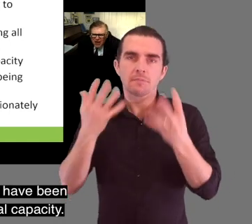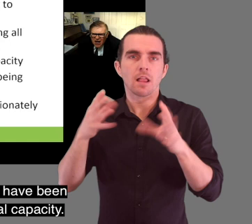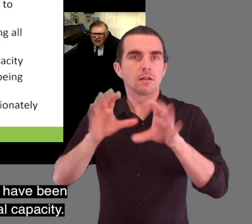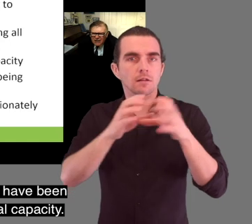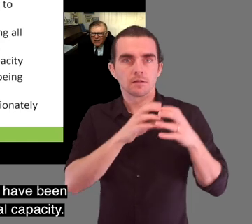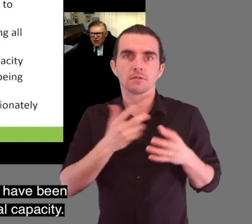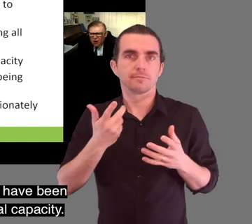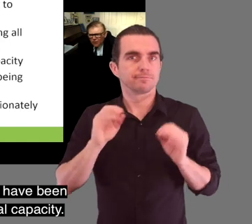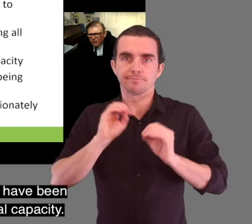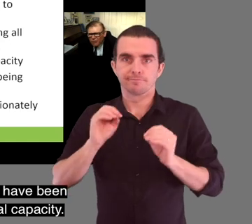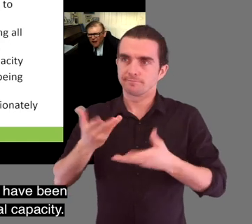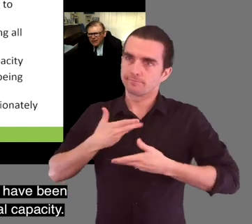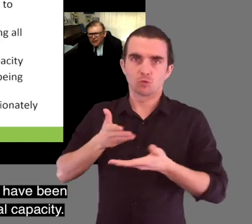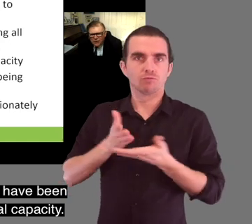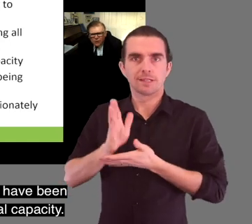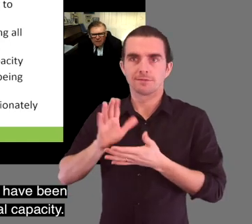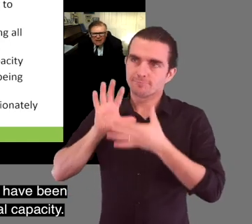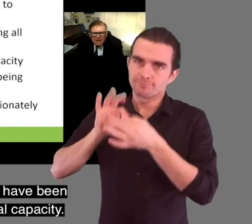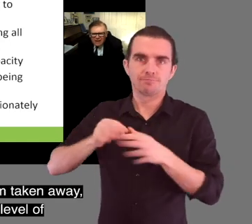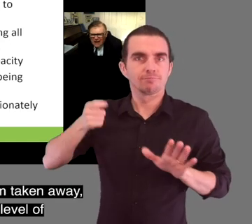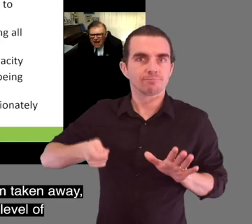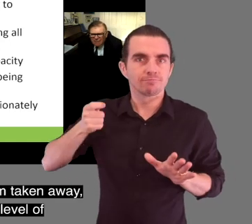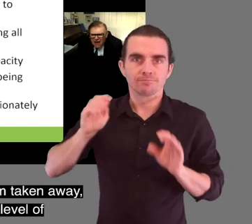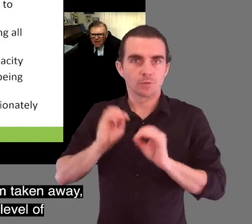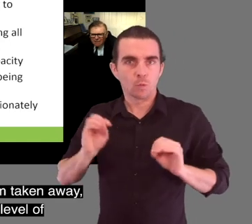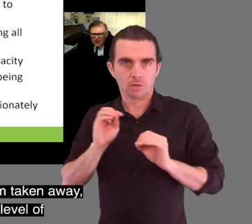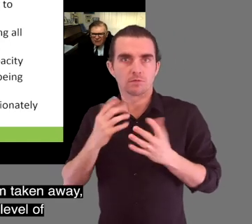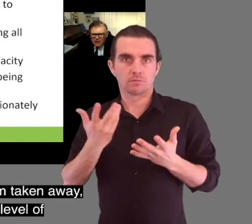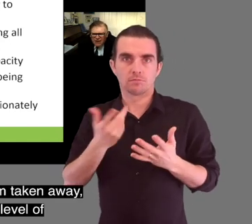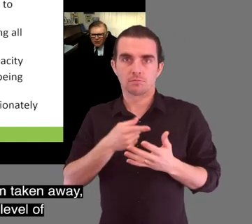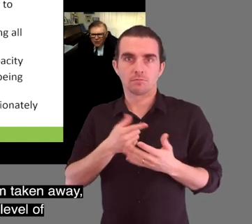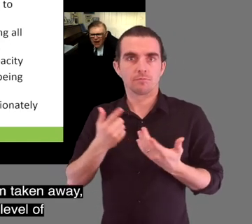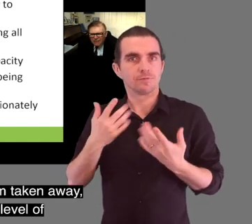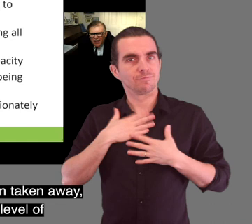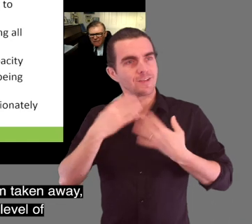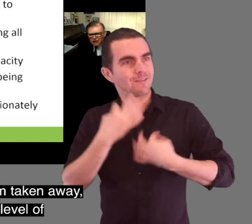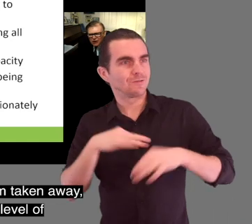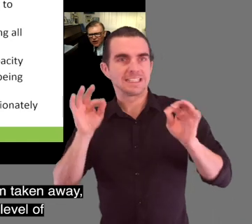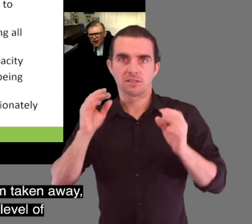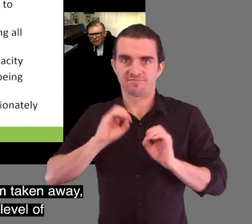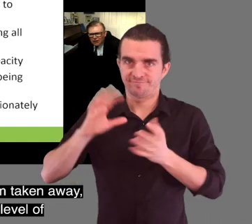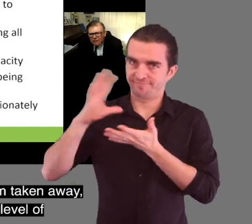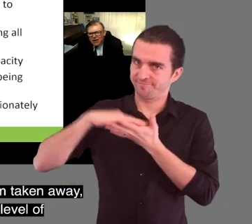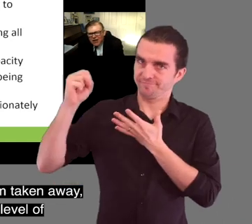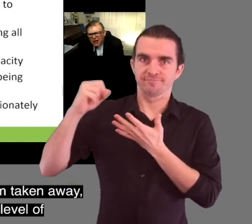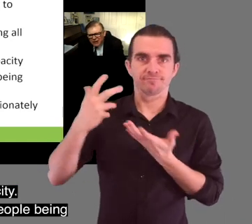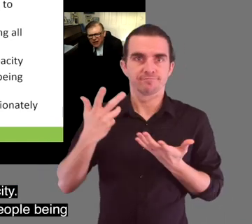been denied of the right to legal capacity. They have had their freedom taken away if they have a certain level